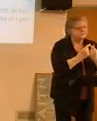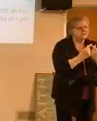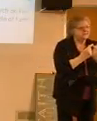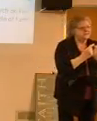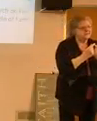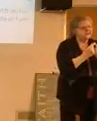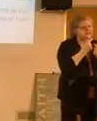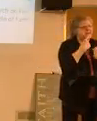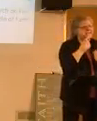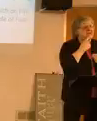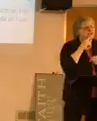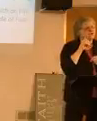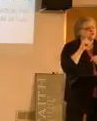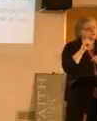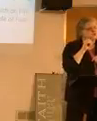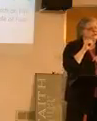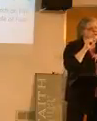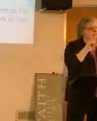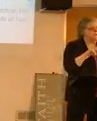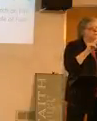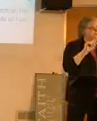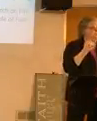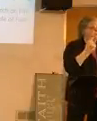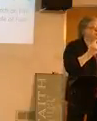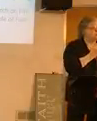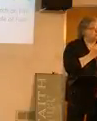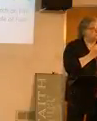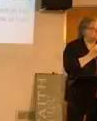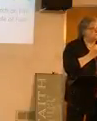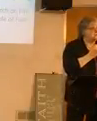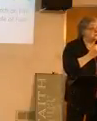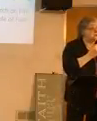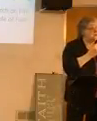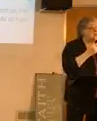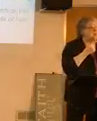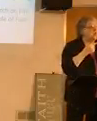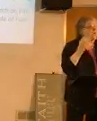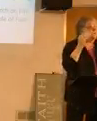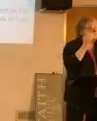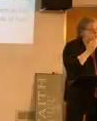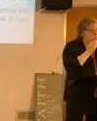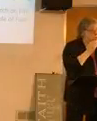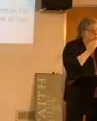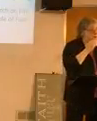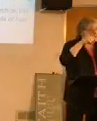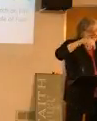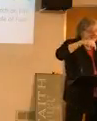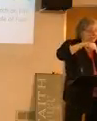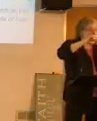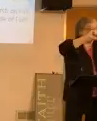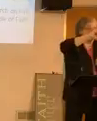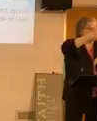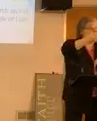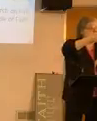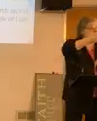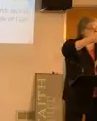there's 20-some people groups or more listed here in Sterling Heights